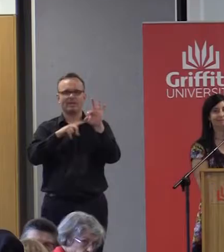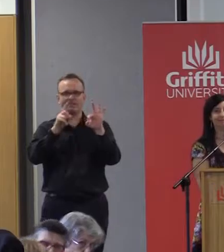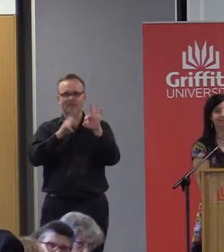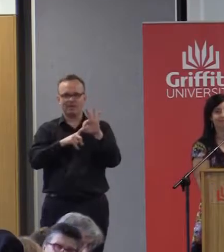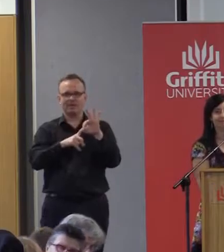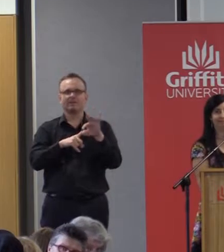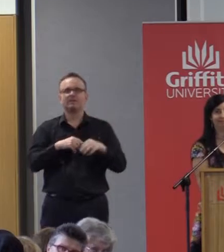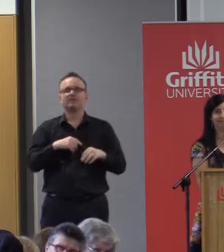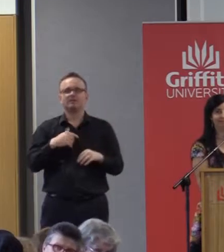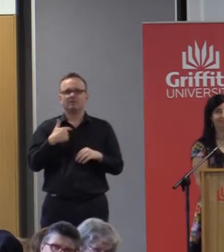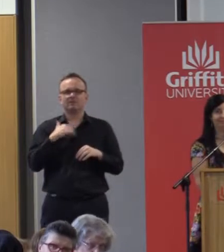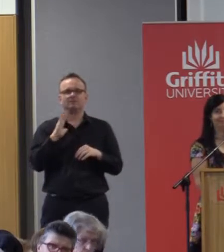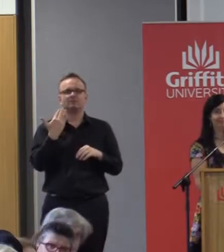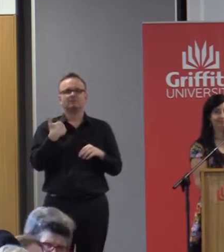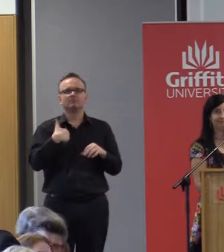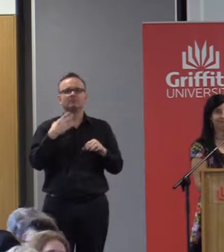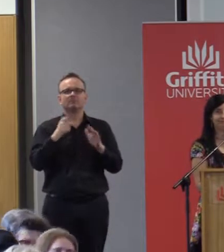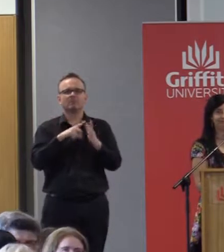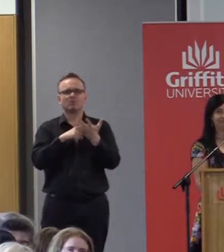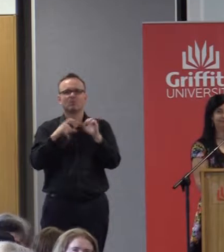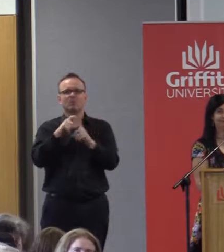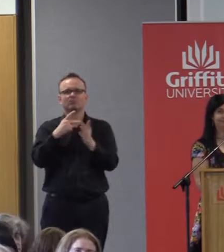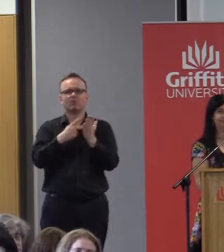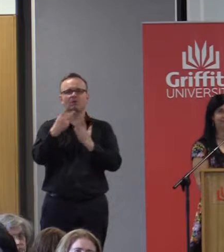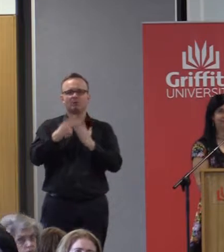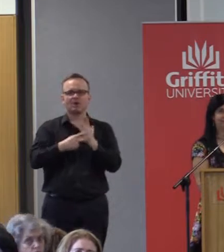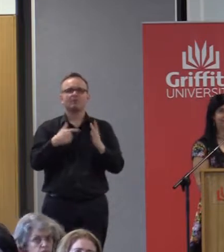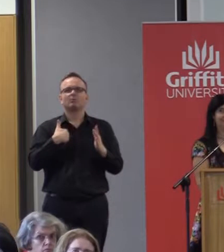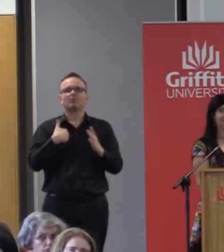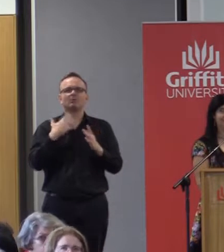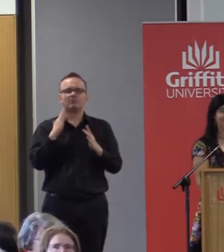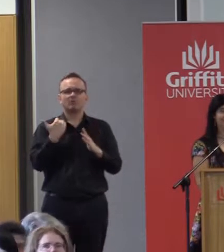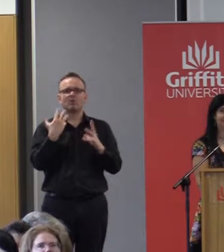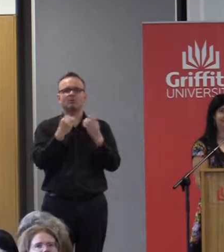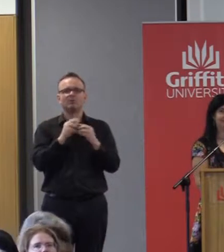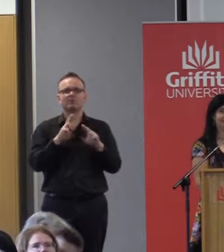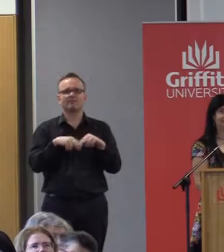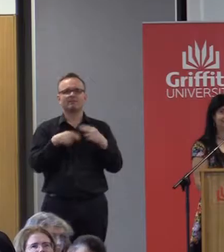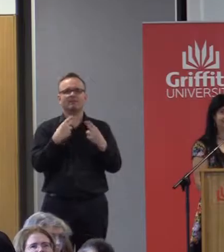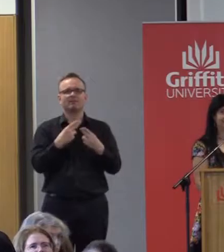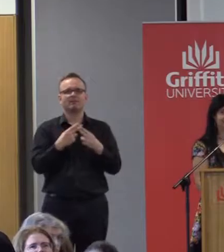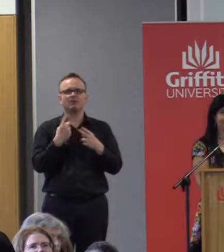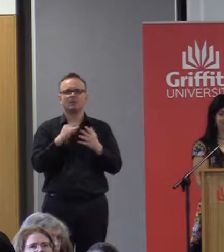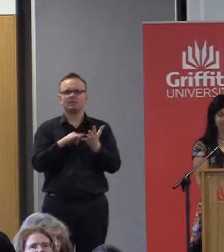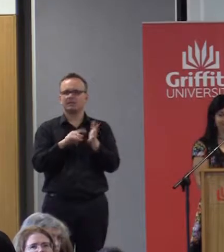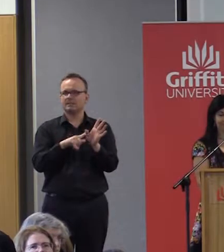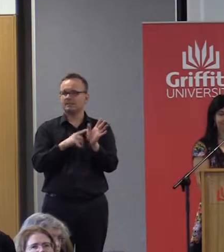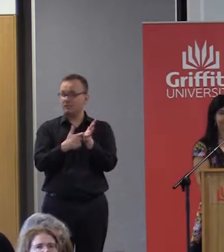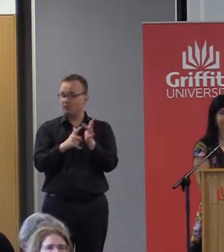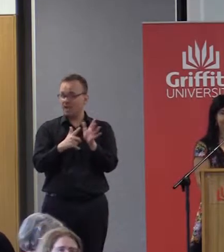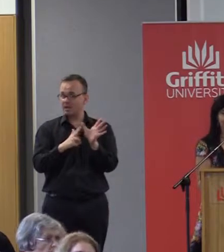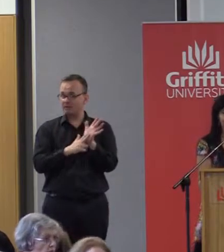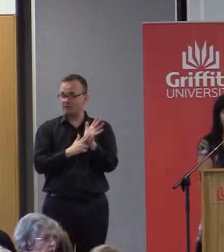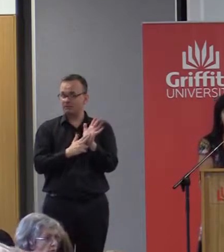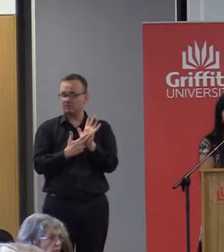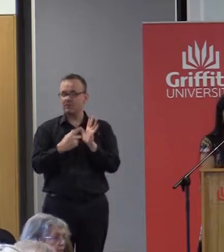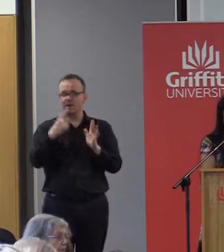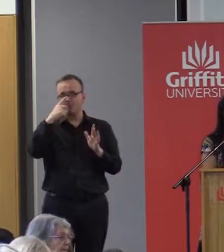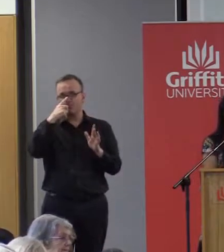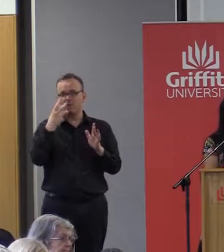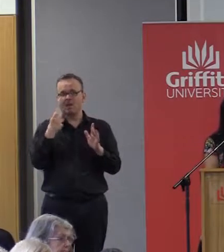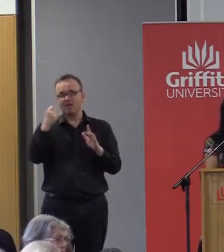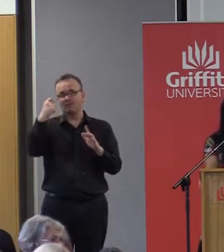we were from the call program, we were just with families who experience or have someone with disability or mental